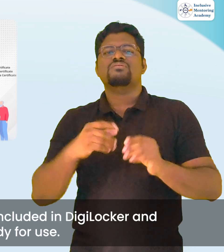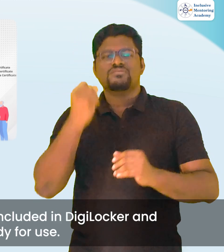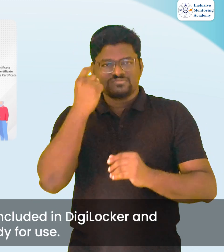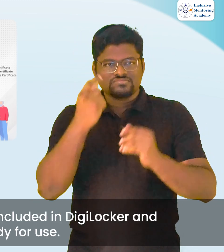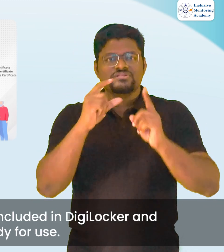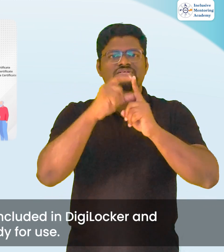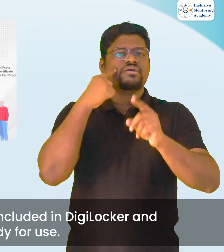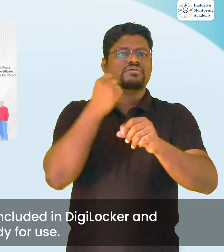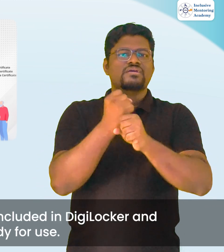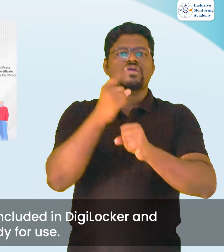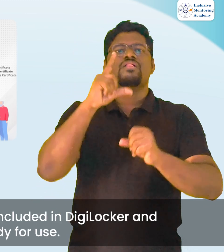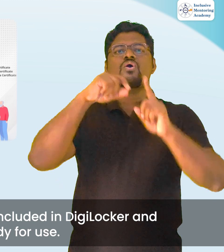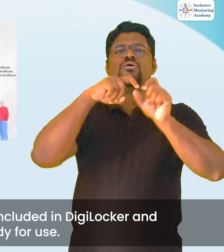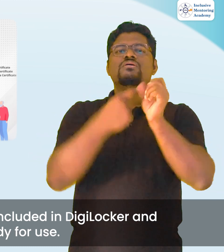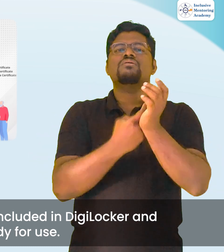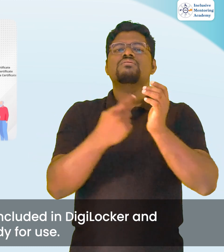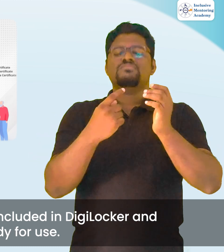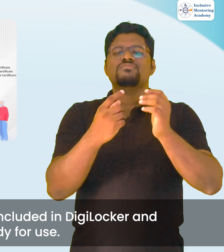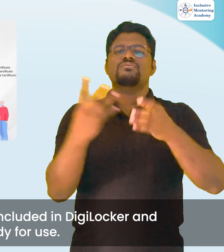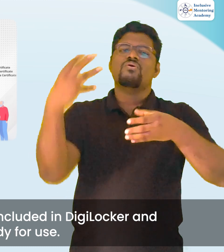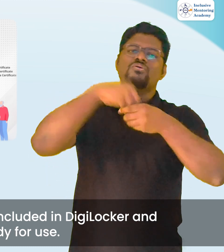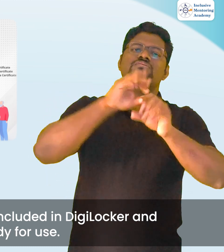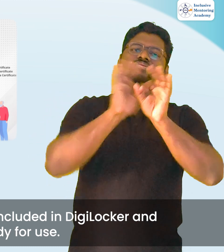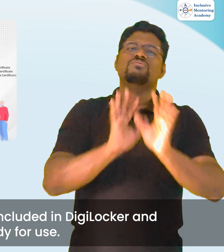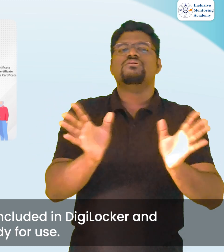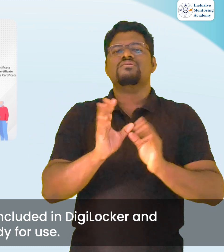be included in DigiLocker and made ready for use.